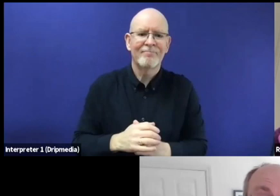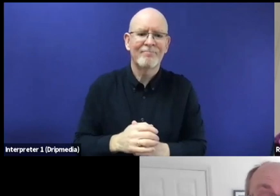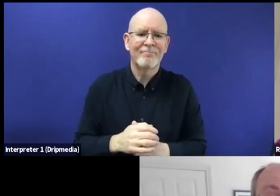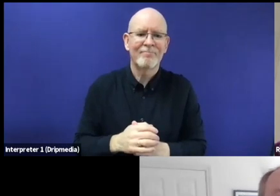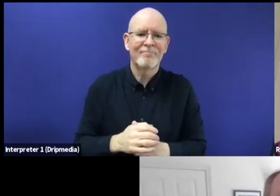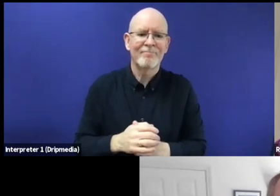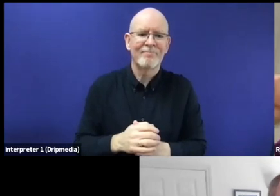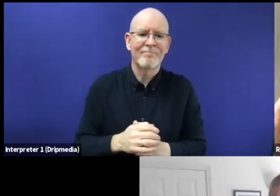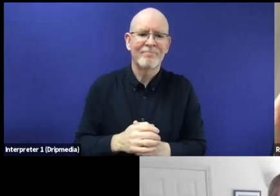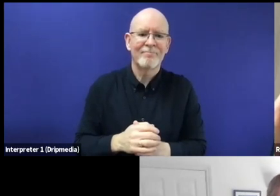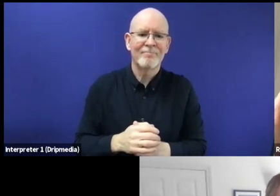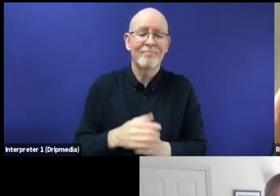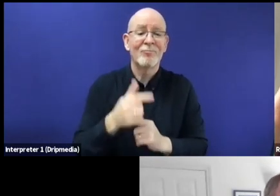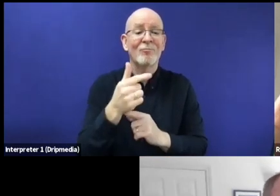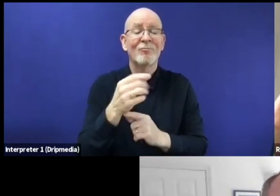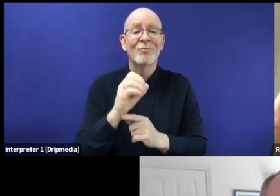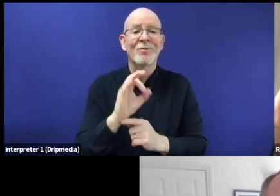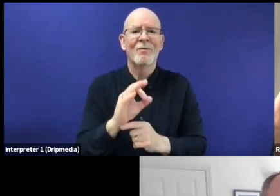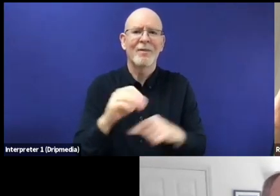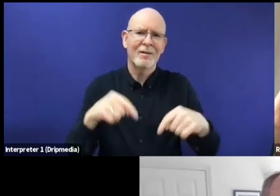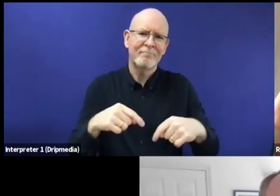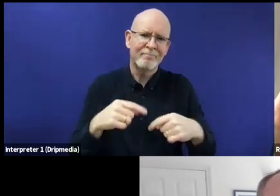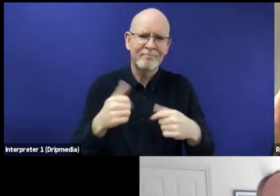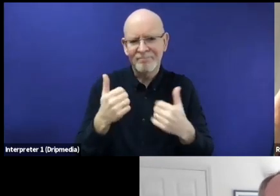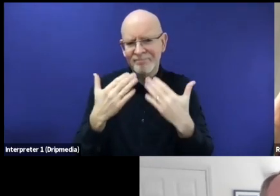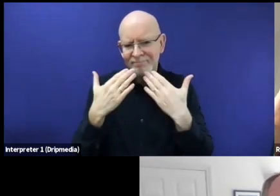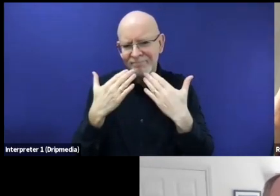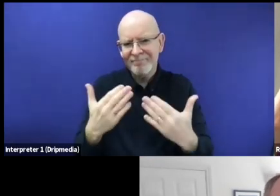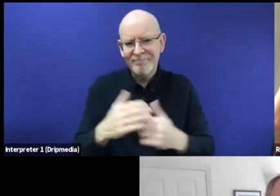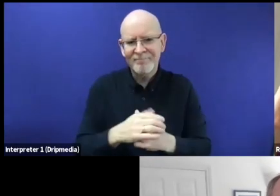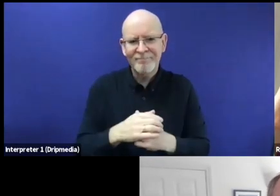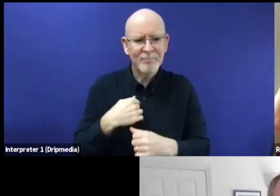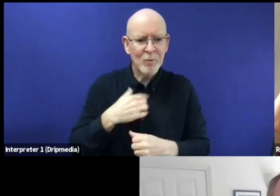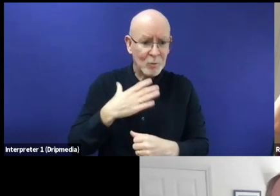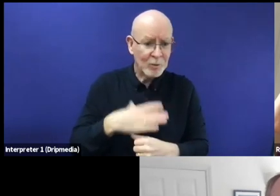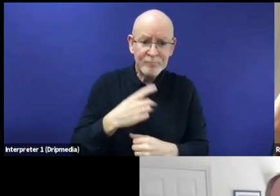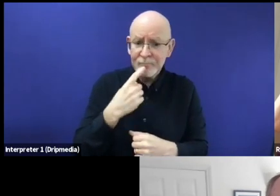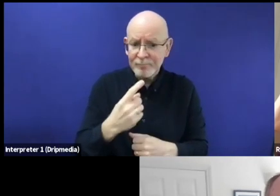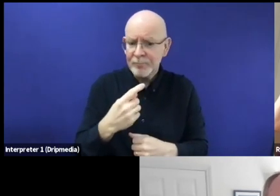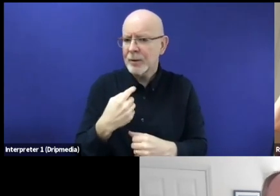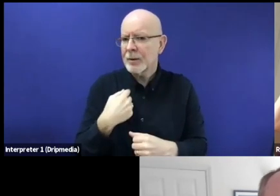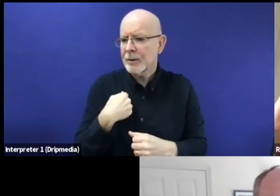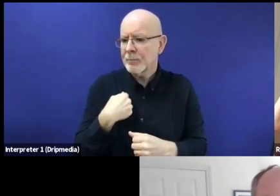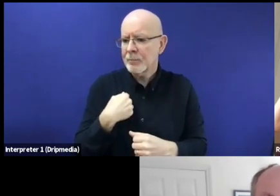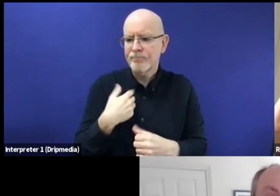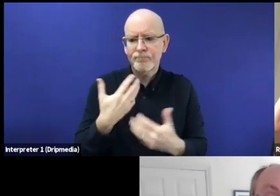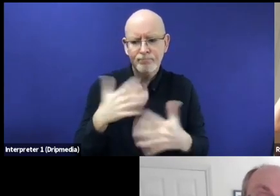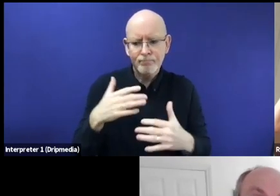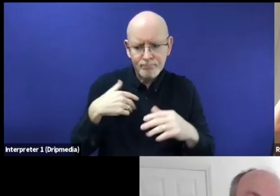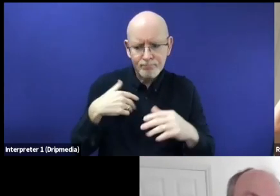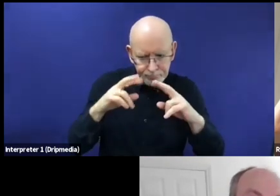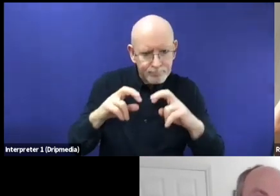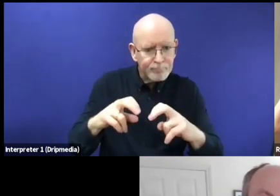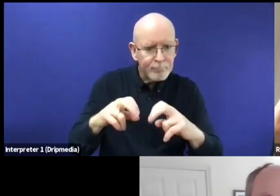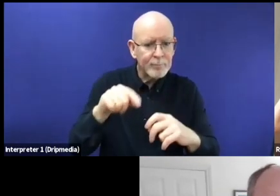Niger in 2014 with my co-researcher Anna Magdalena Rouche, and we went to Difa in the southeast. And what was really